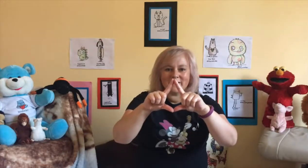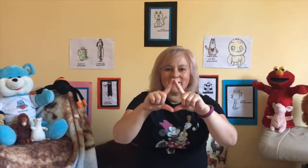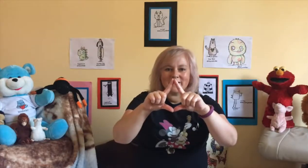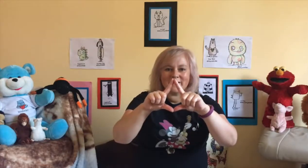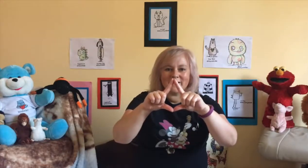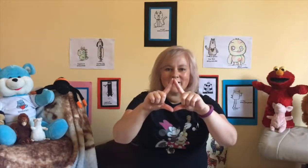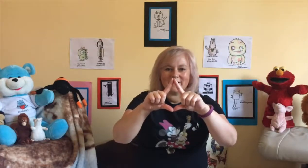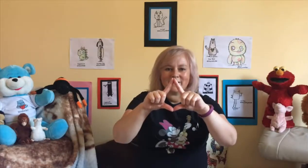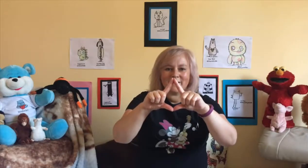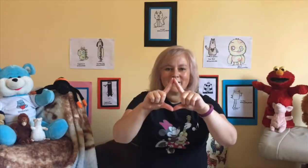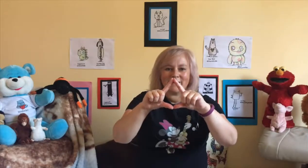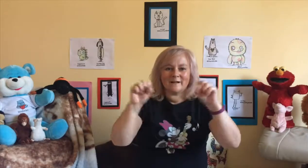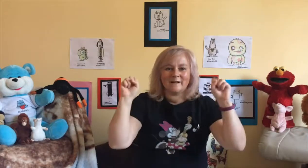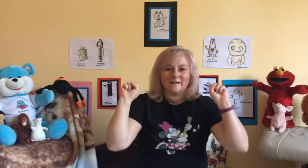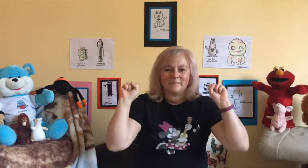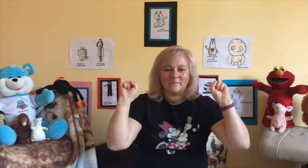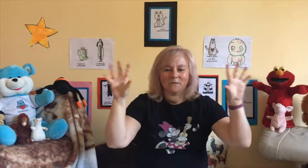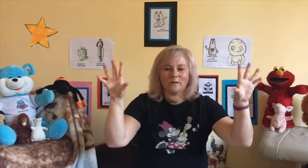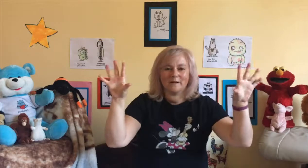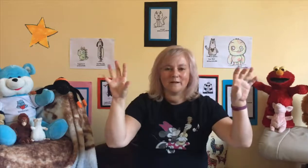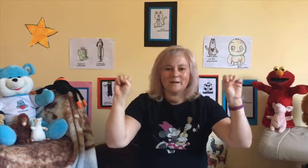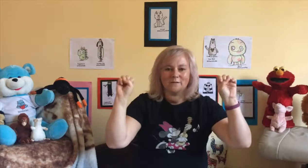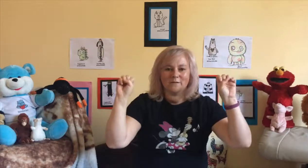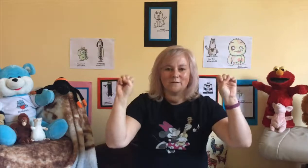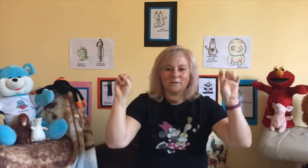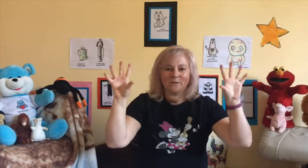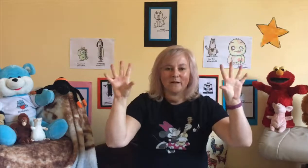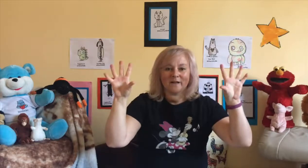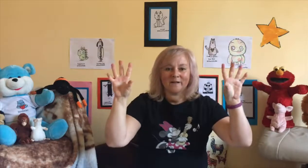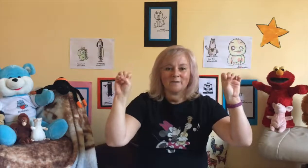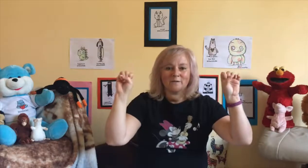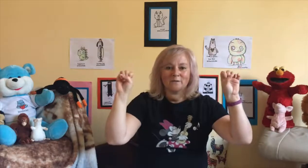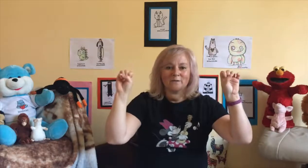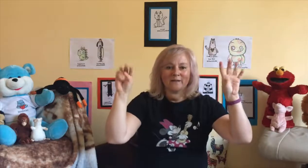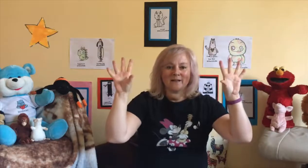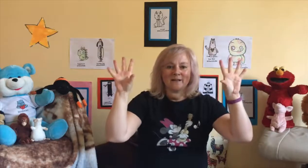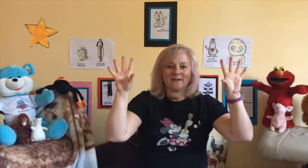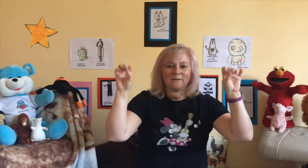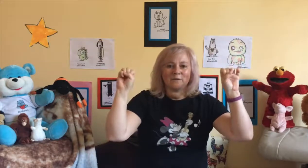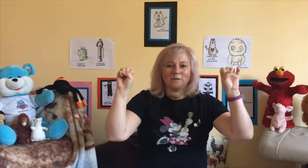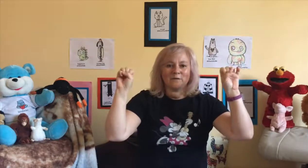in the sky. Twinkle, twinkle, little